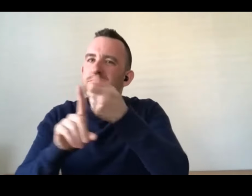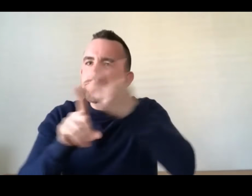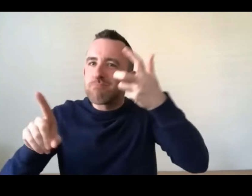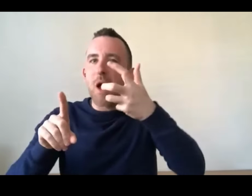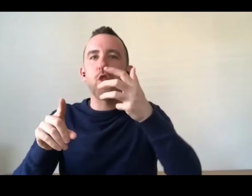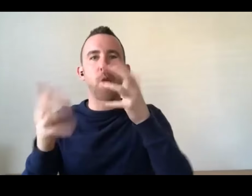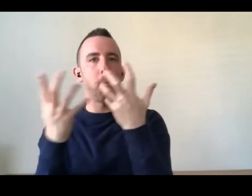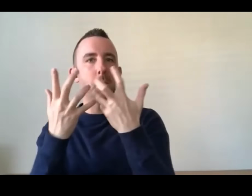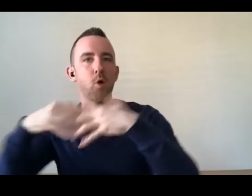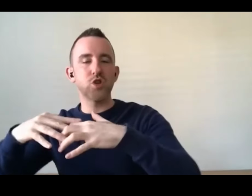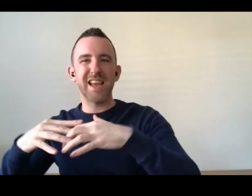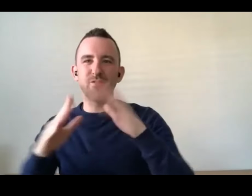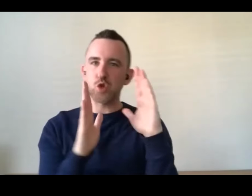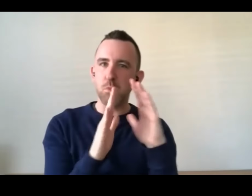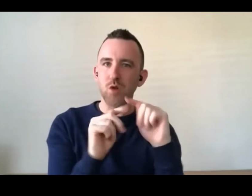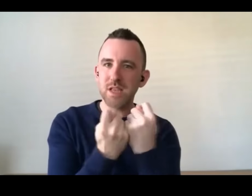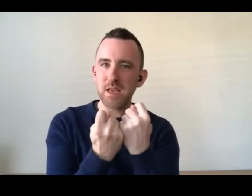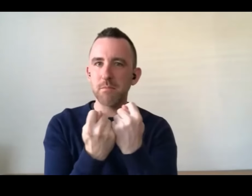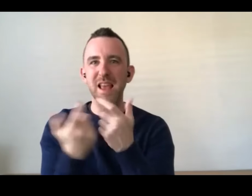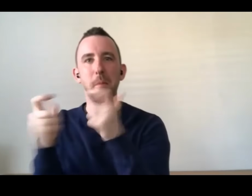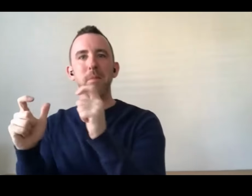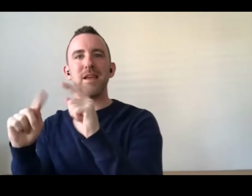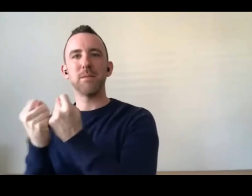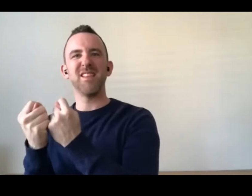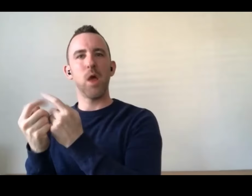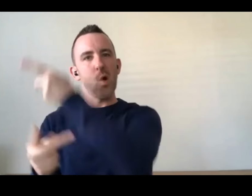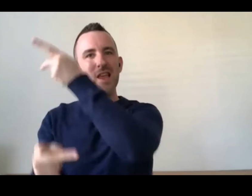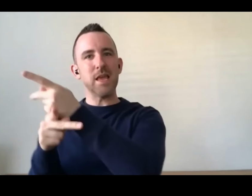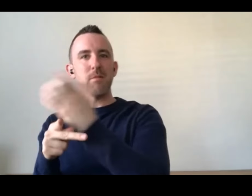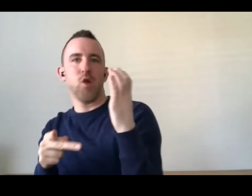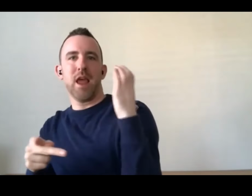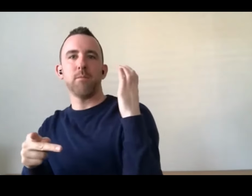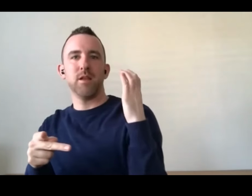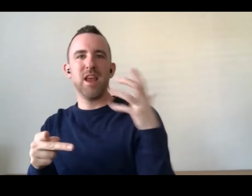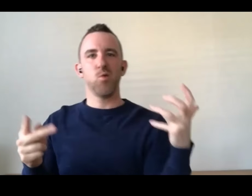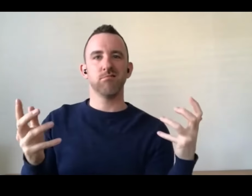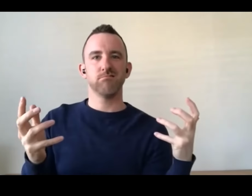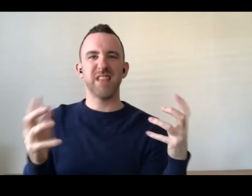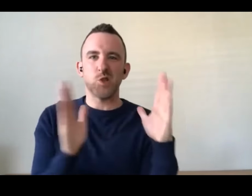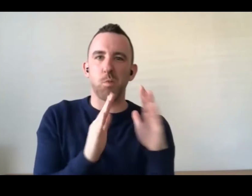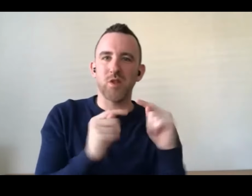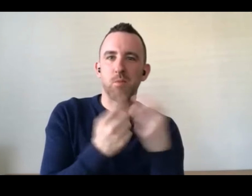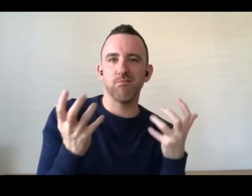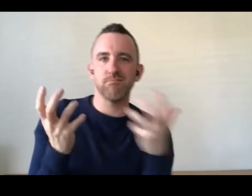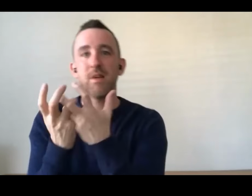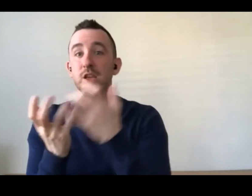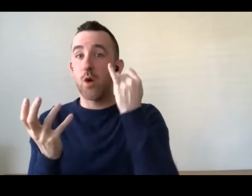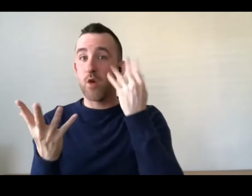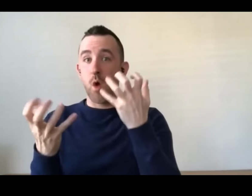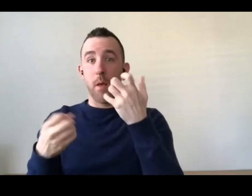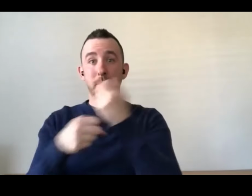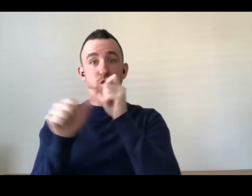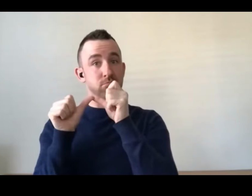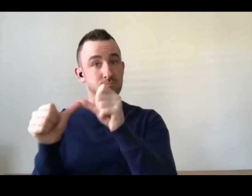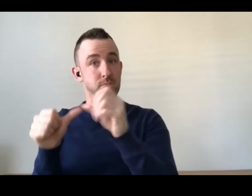there's a bigger team that you're being added to, the bigger team will retain their captain status. So If you want to ensure that your captain remains the captain of your